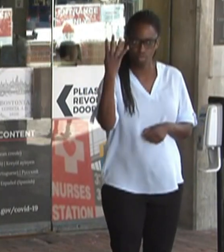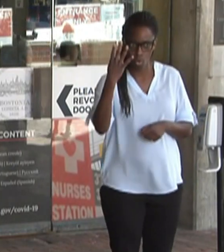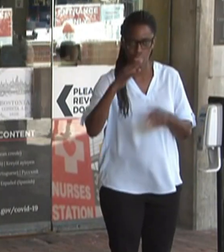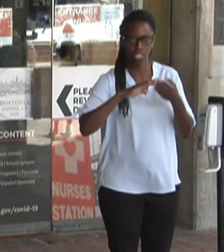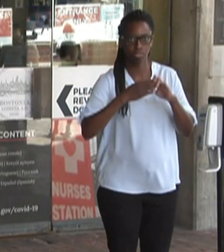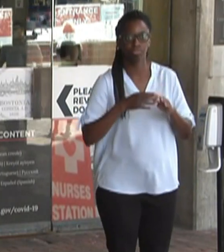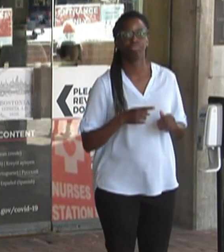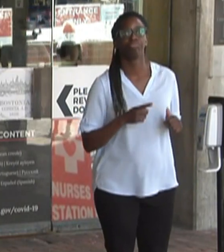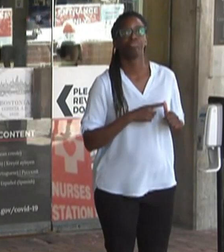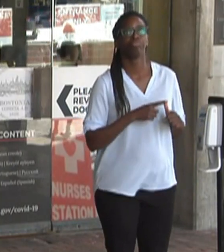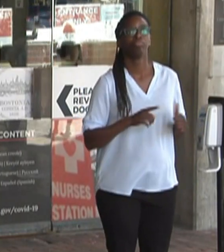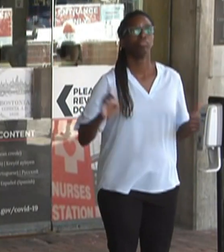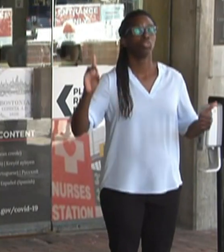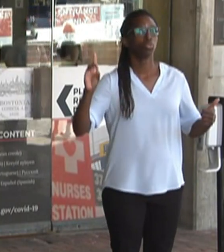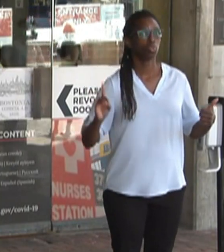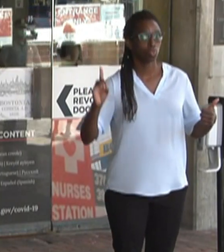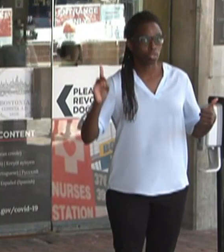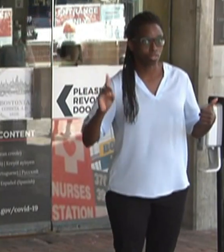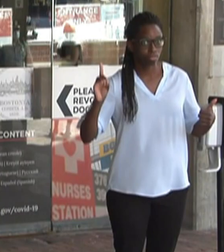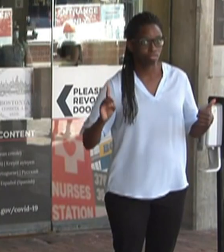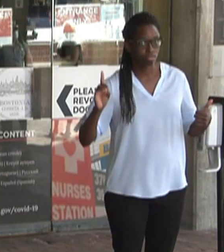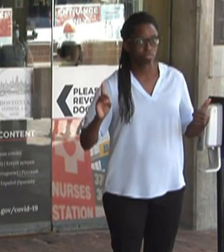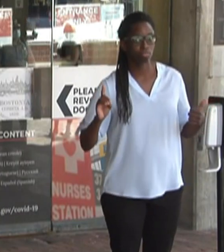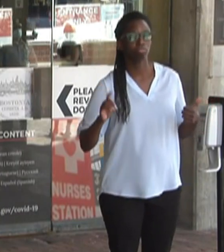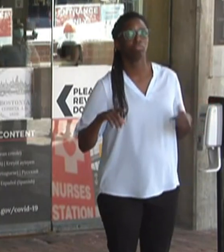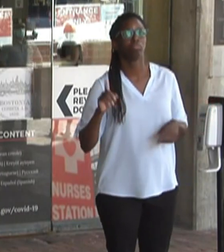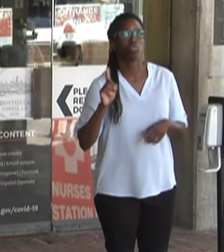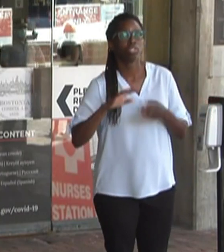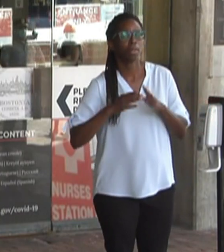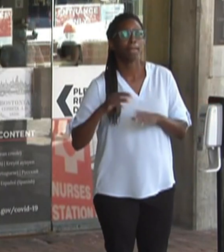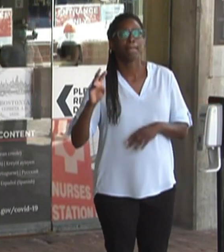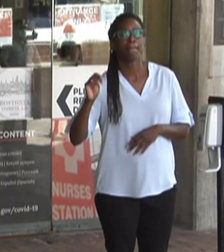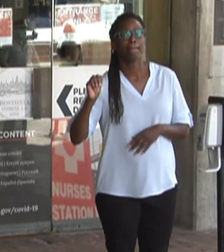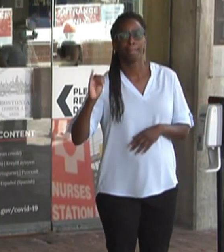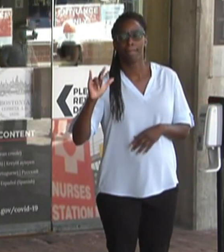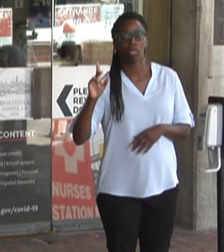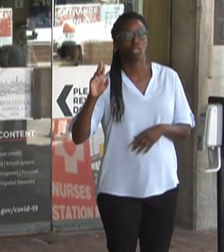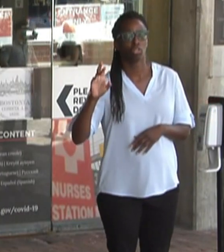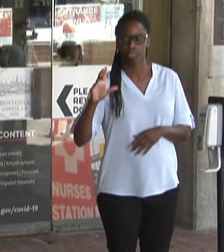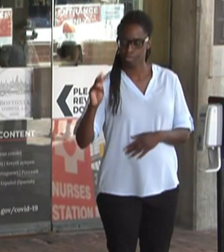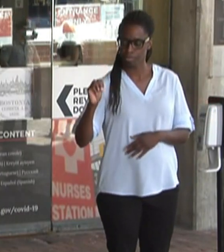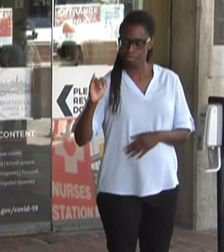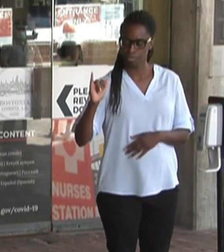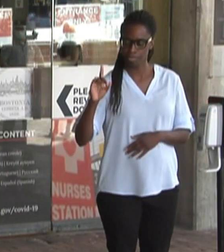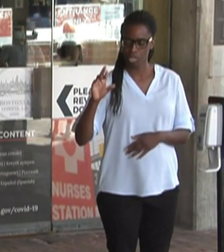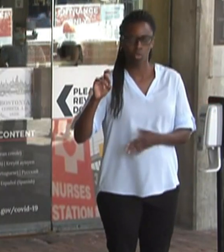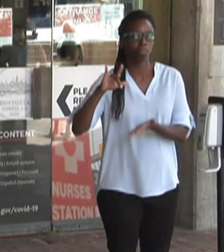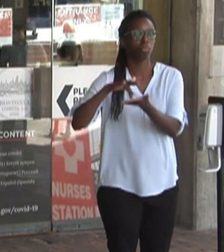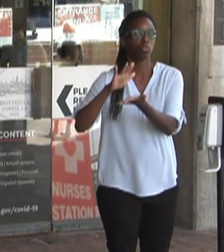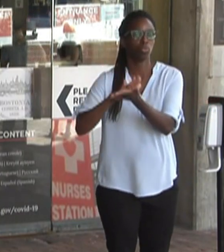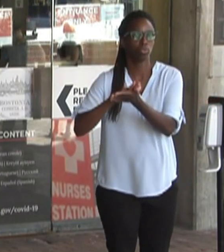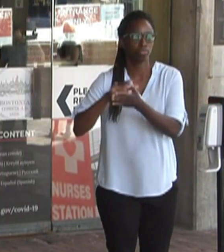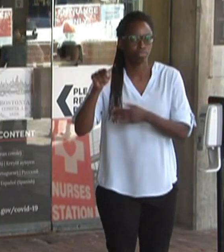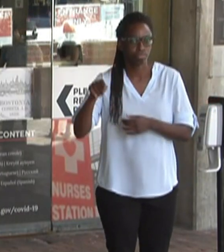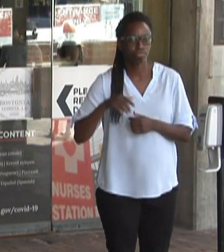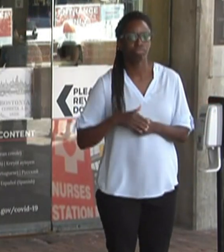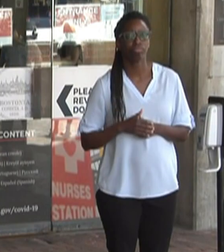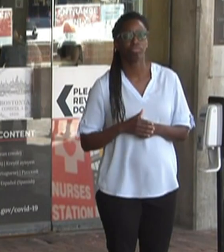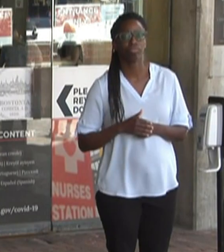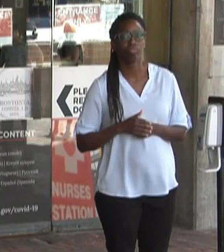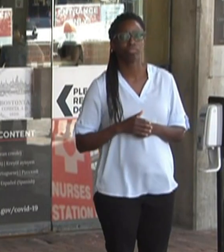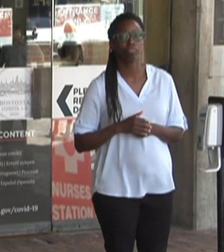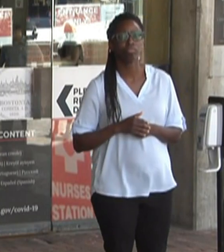Middle School in Mattapan, St. Nicholas, excuse me if I apologize, Orthodox Church in Rosendale, and the